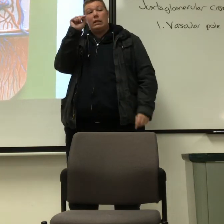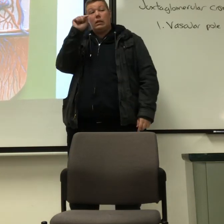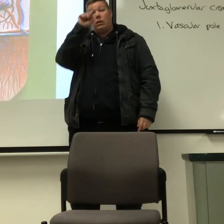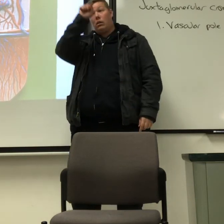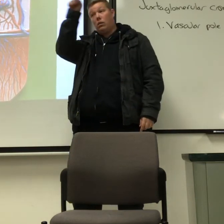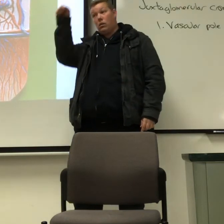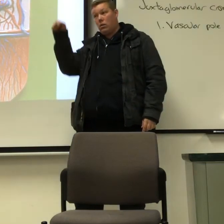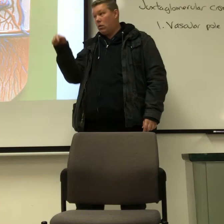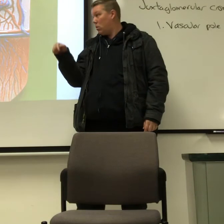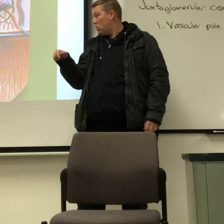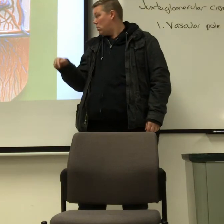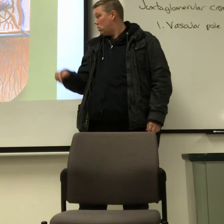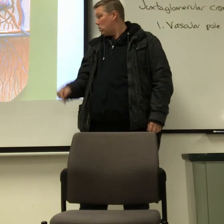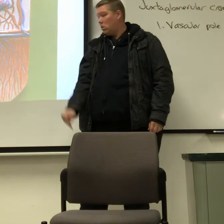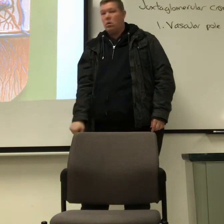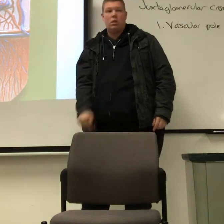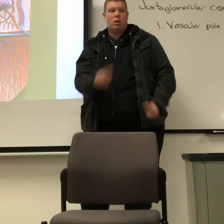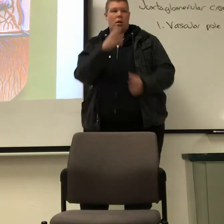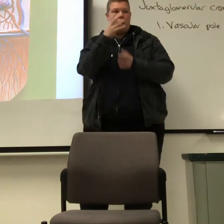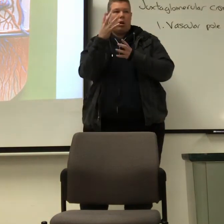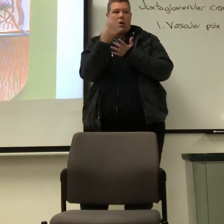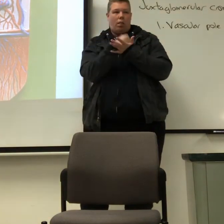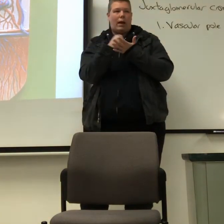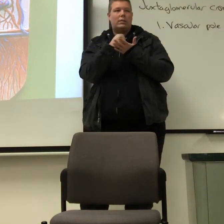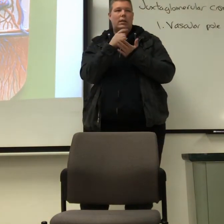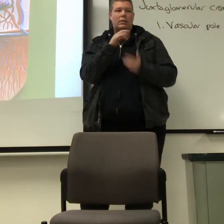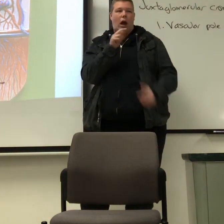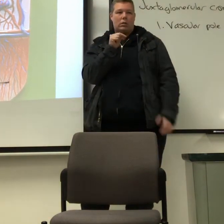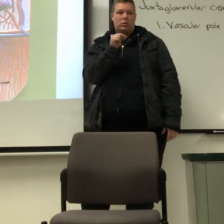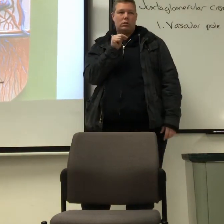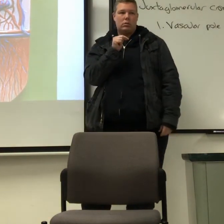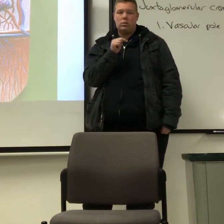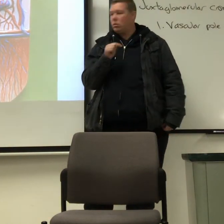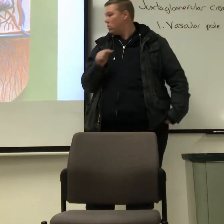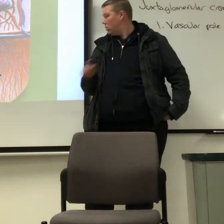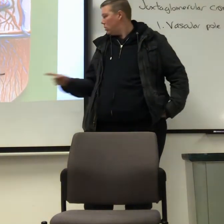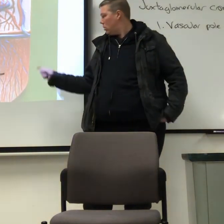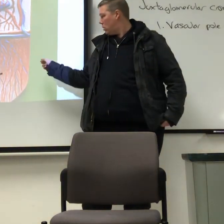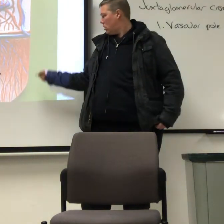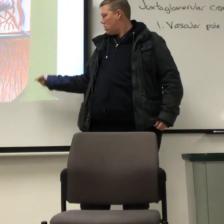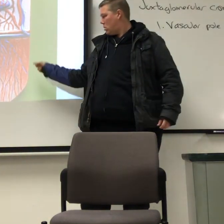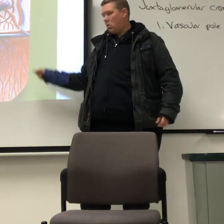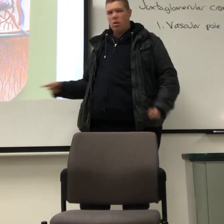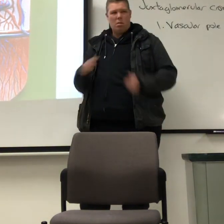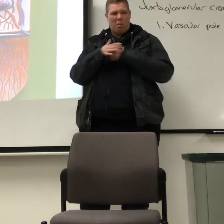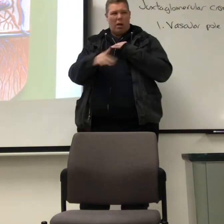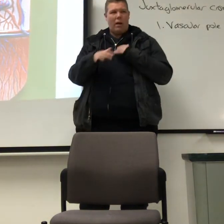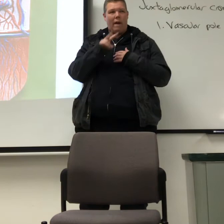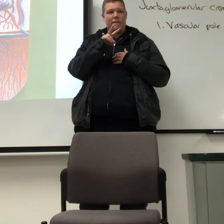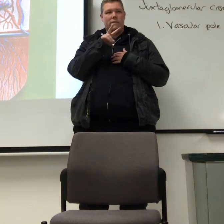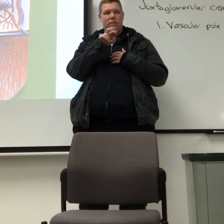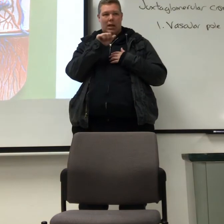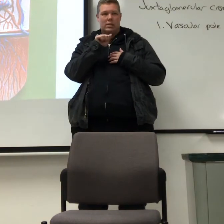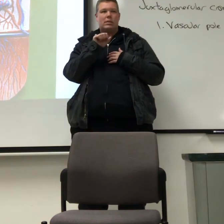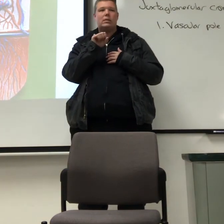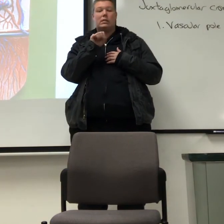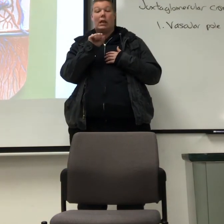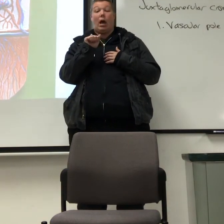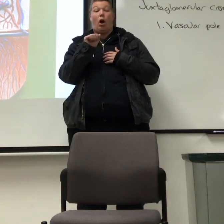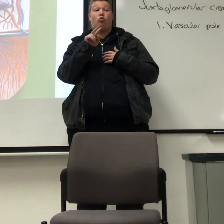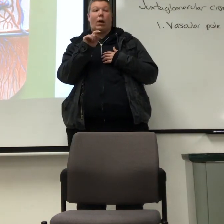into collecting duct. What are these blood vessels down here? That's the vasa recta, but up